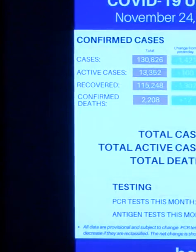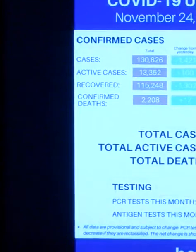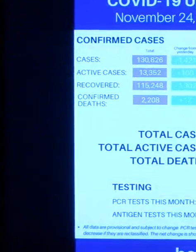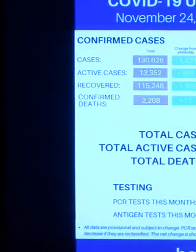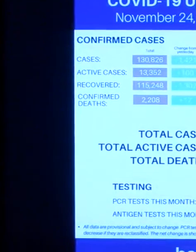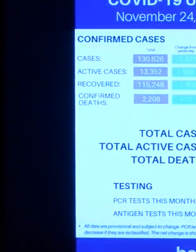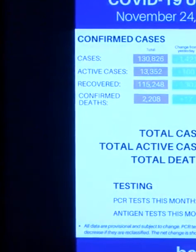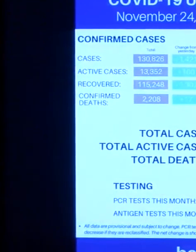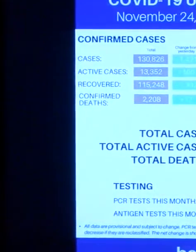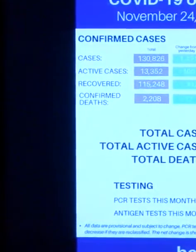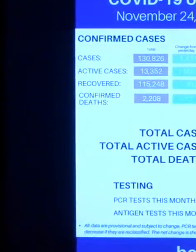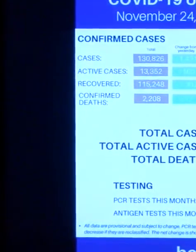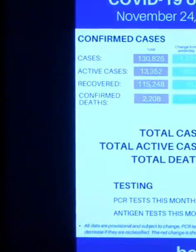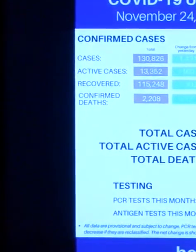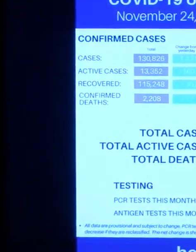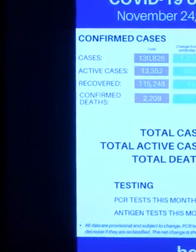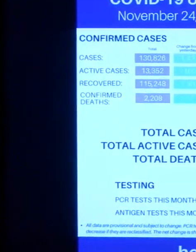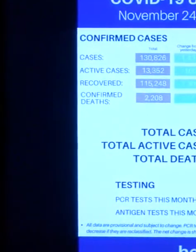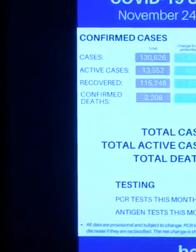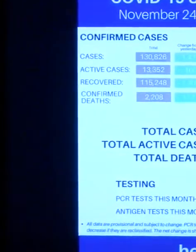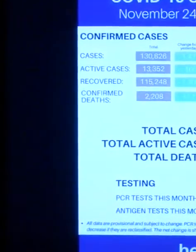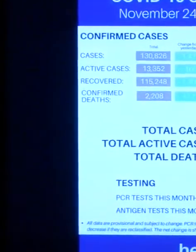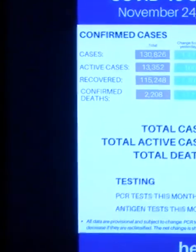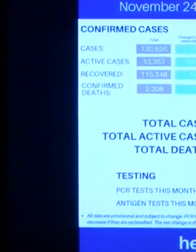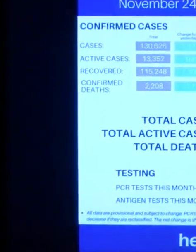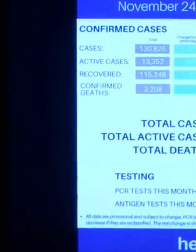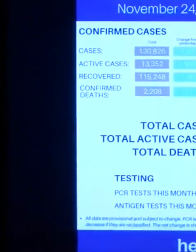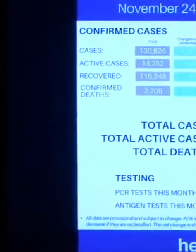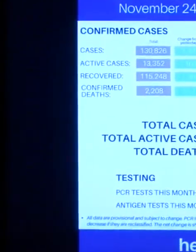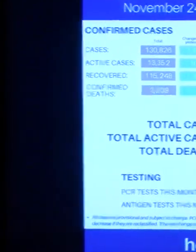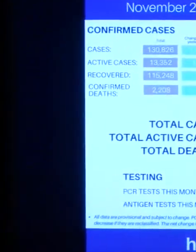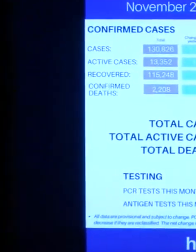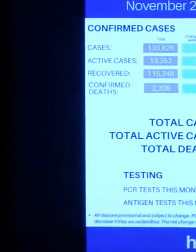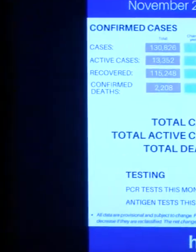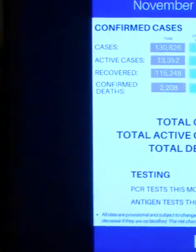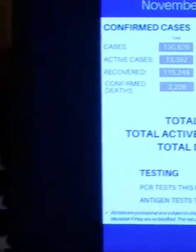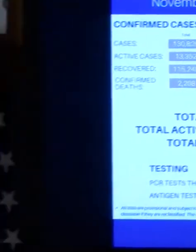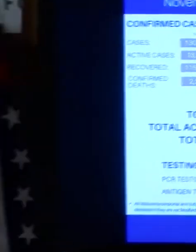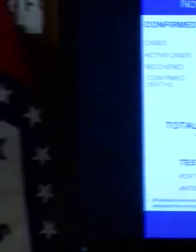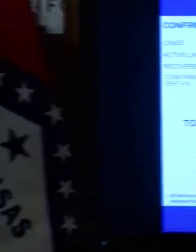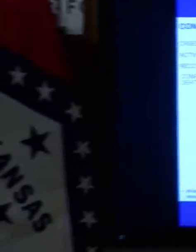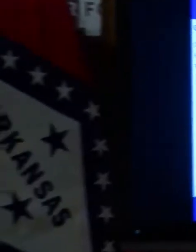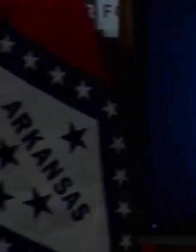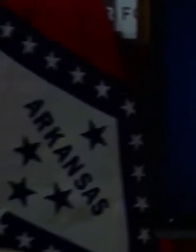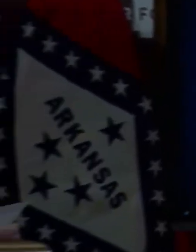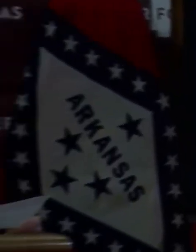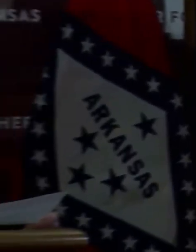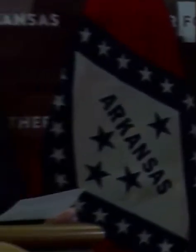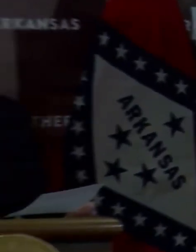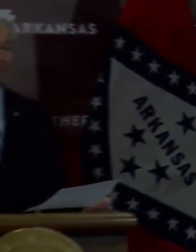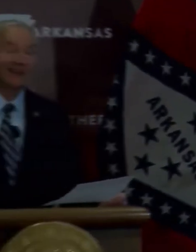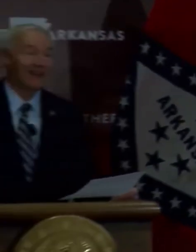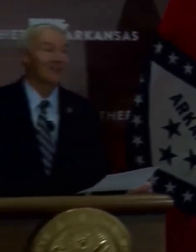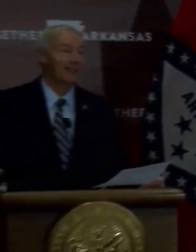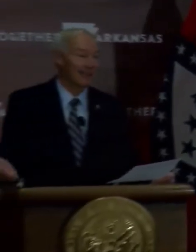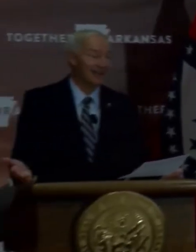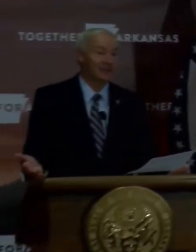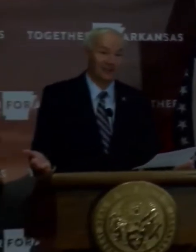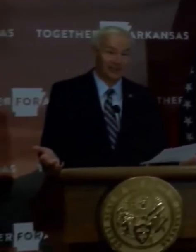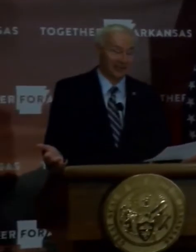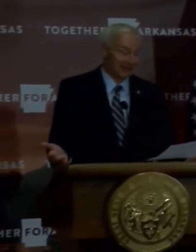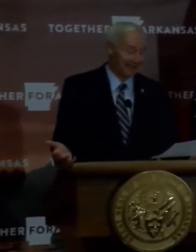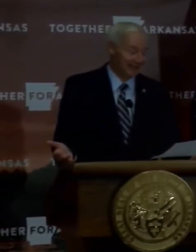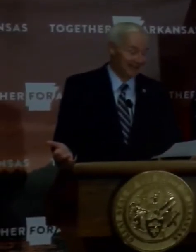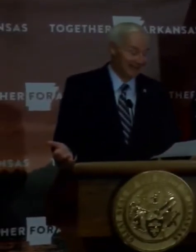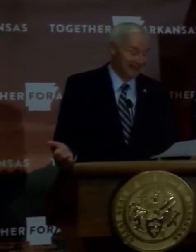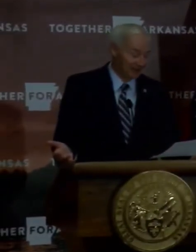2,122. Now I'll just comment that many of you will recognize that yesterday we had about 1,000 less